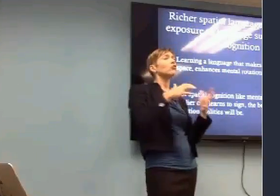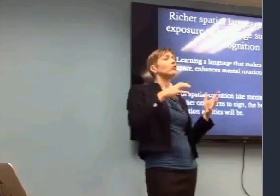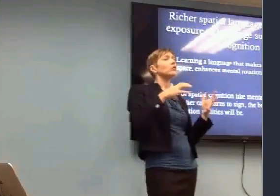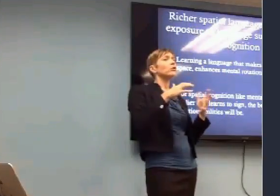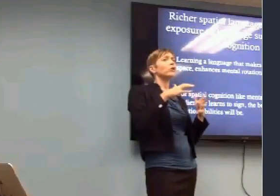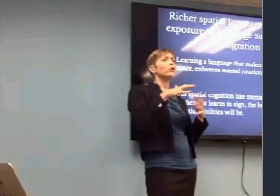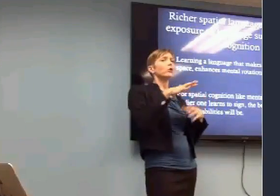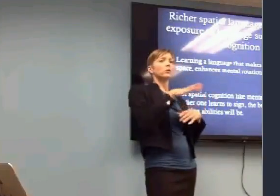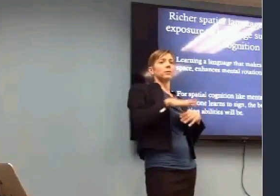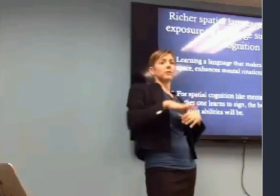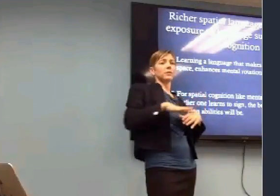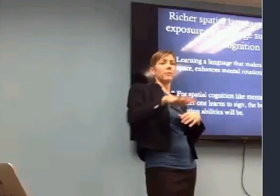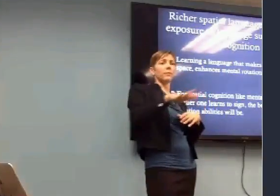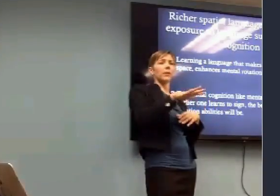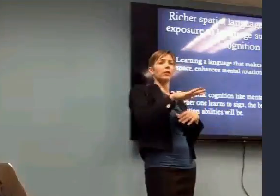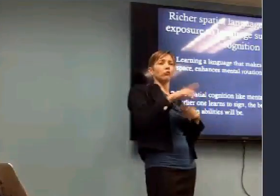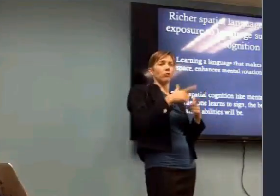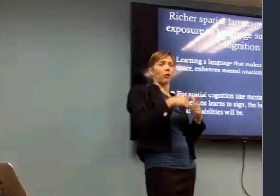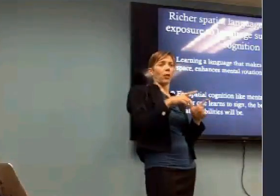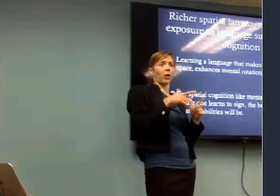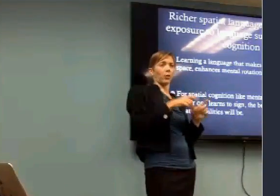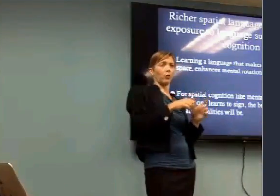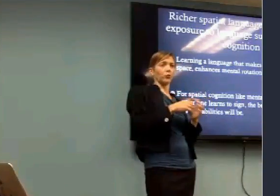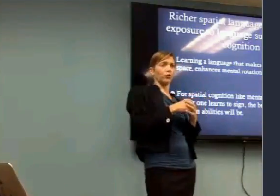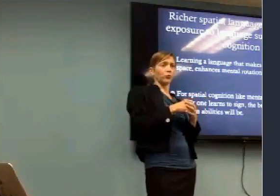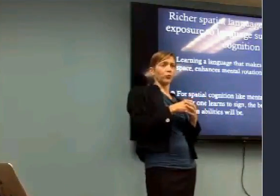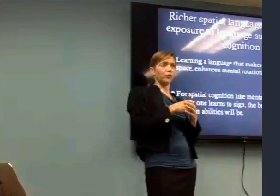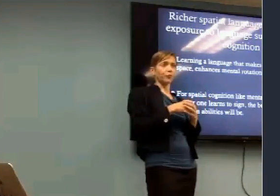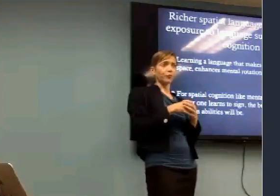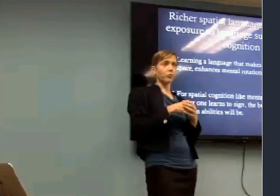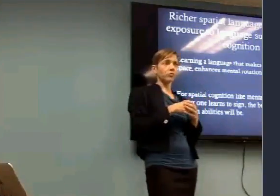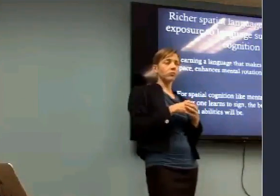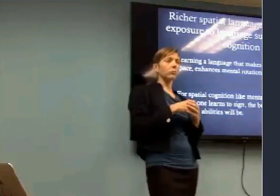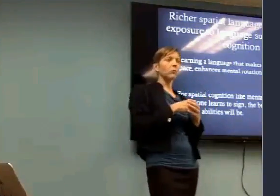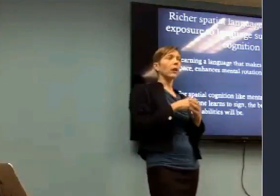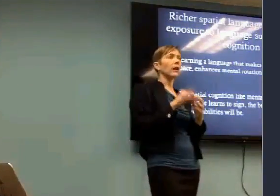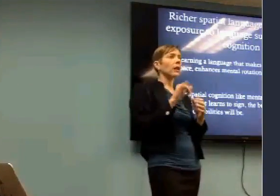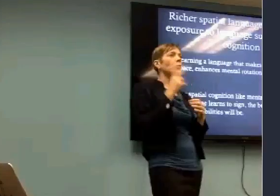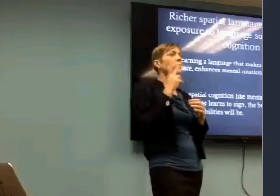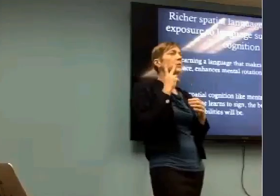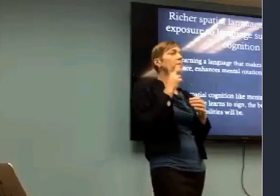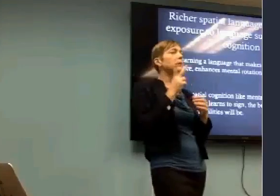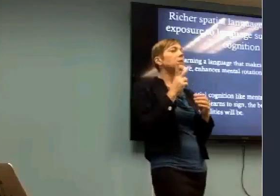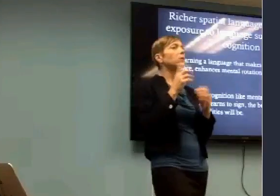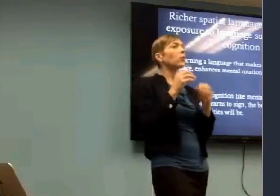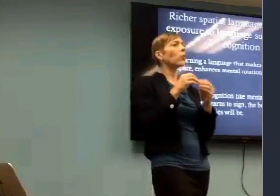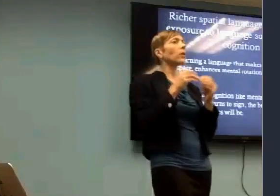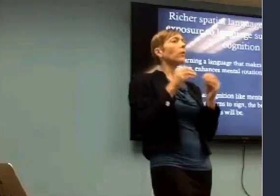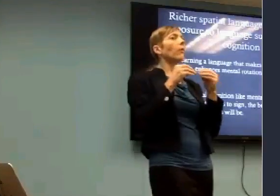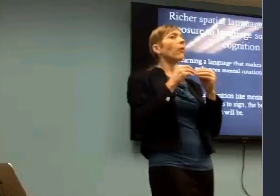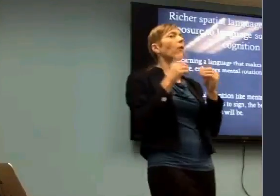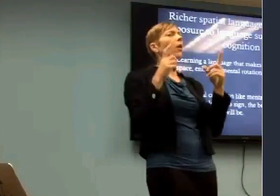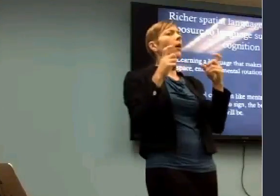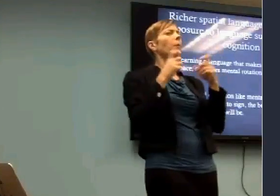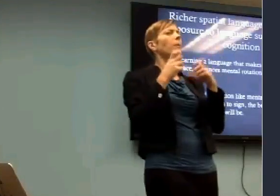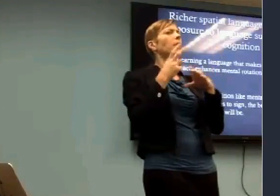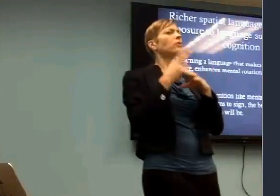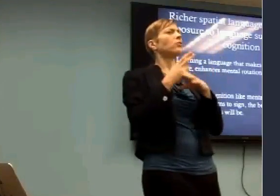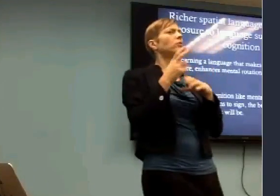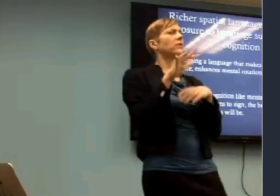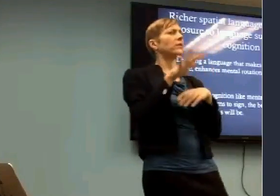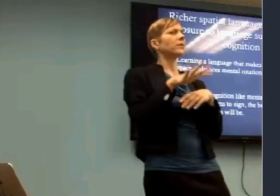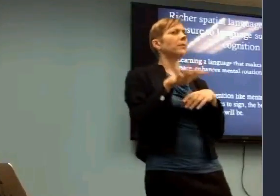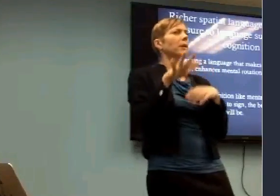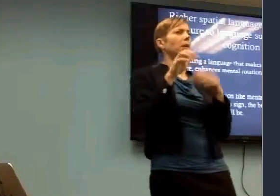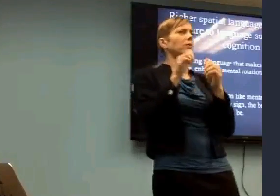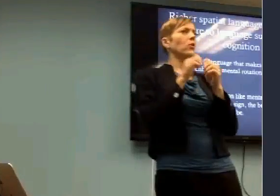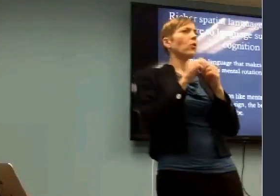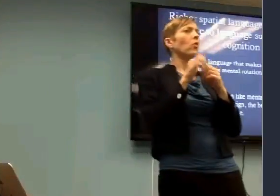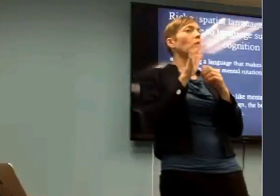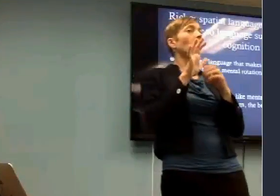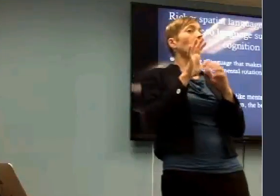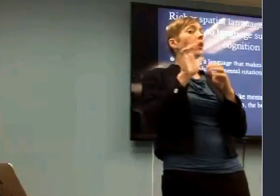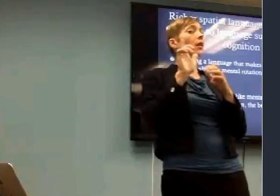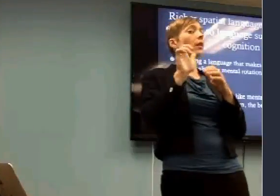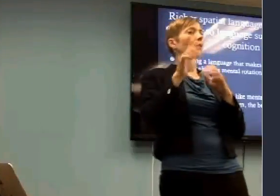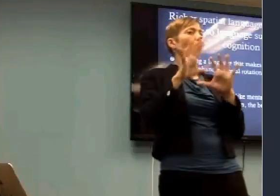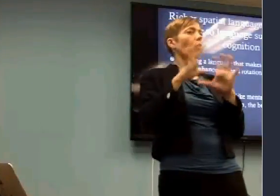is having a richer space, a rich use of space helps language